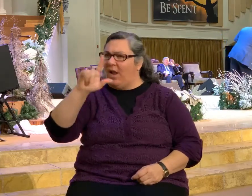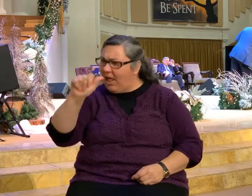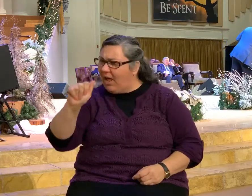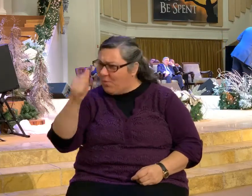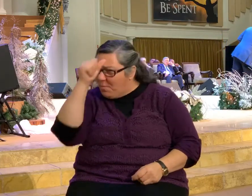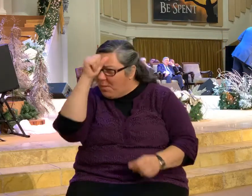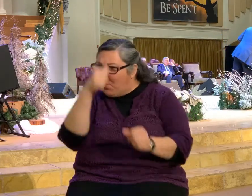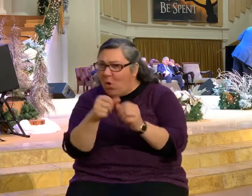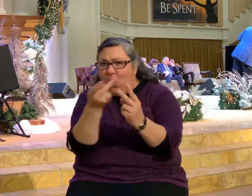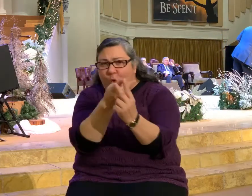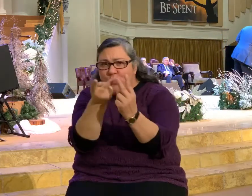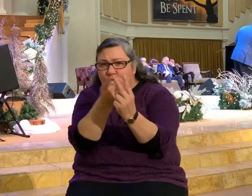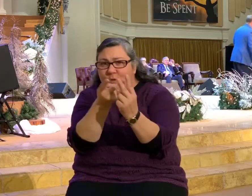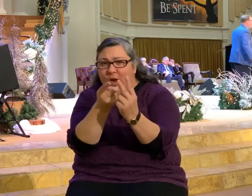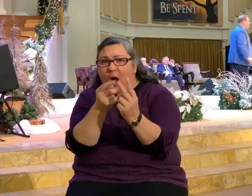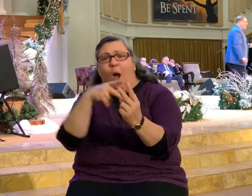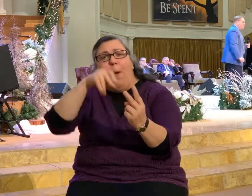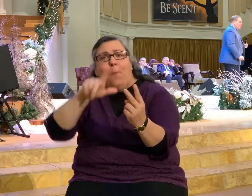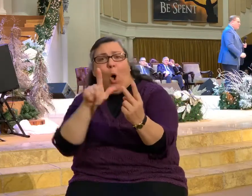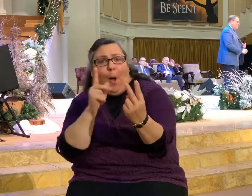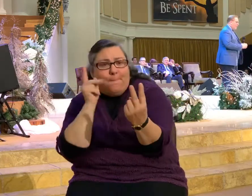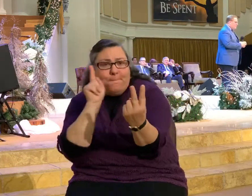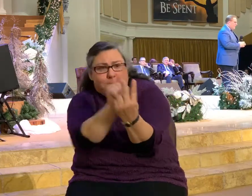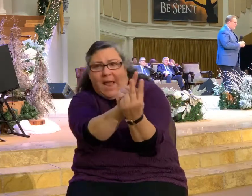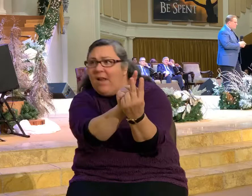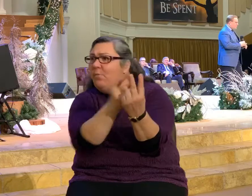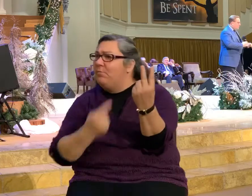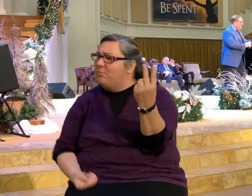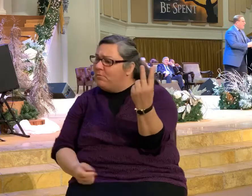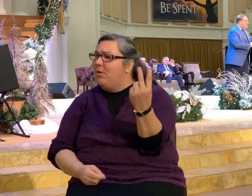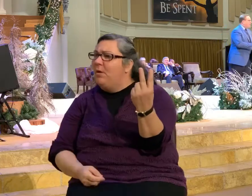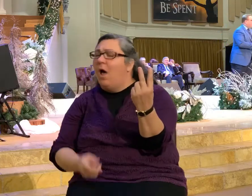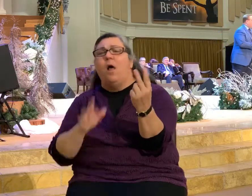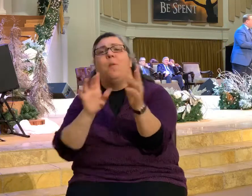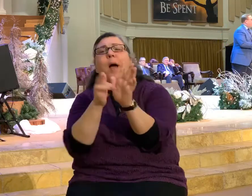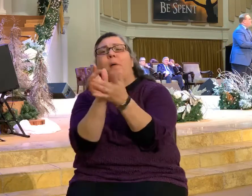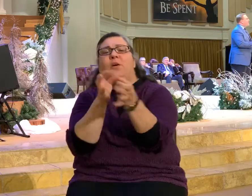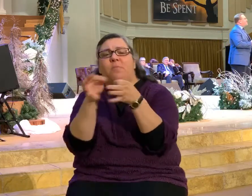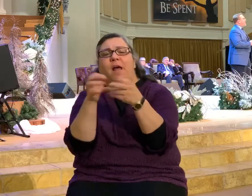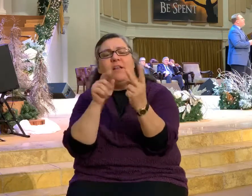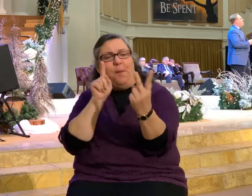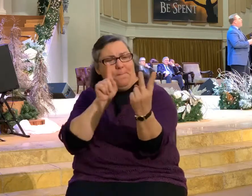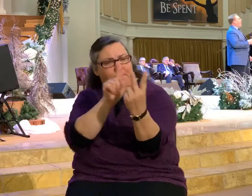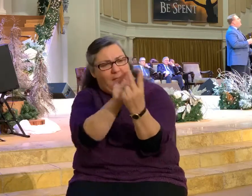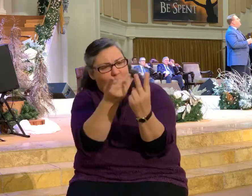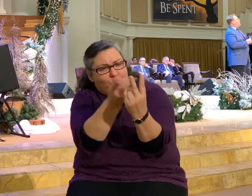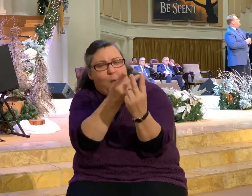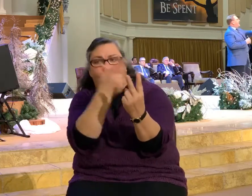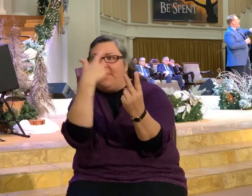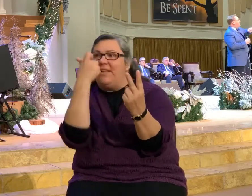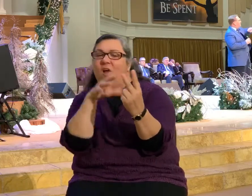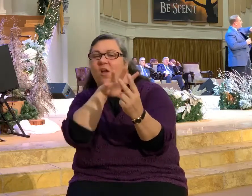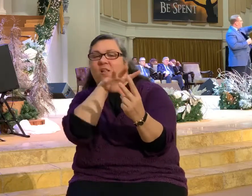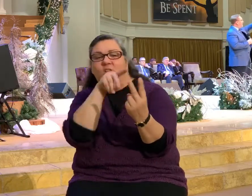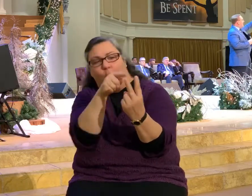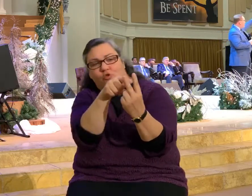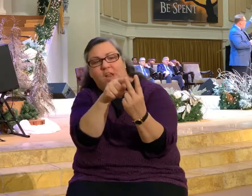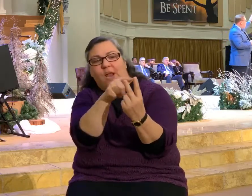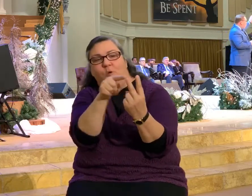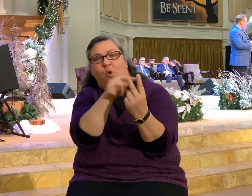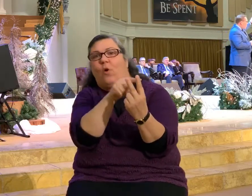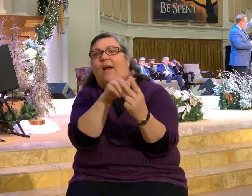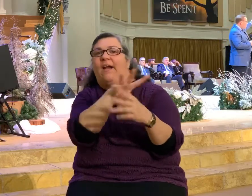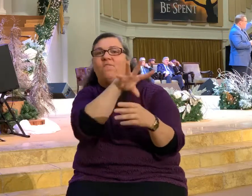He met them. How did he meet them? He met them. Your Bible tells you that he met them because they were part of those that had to